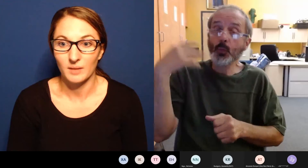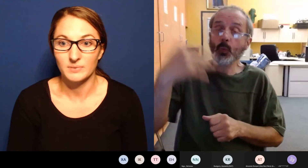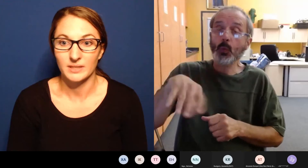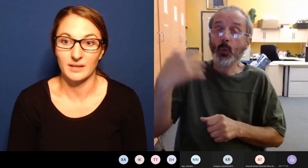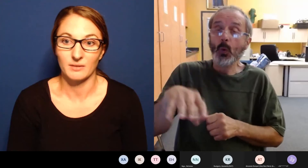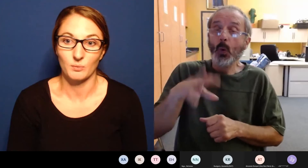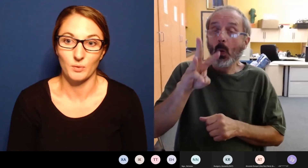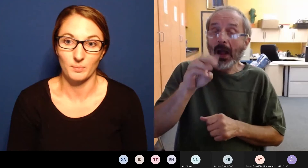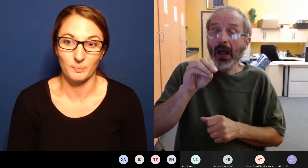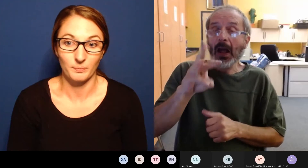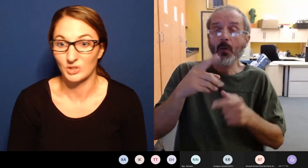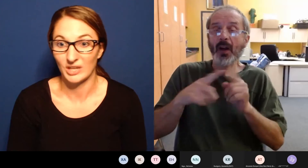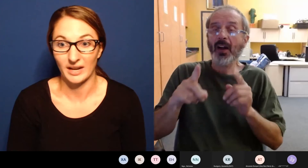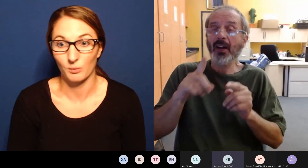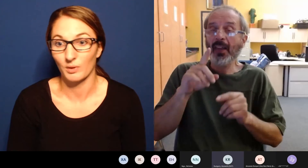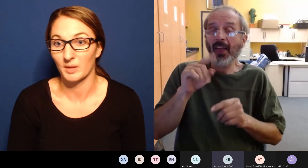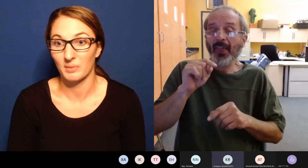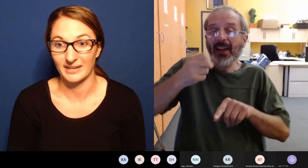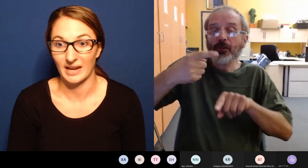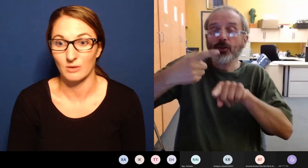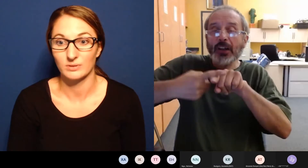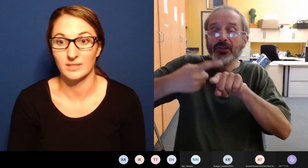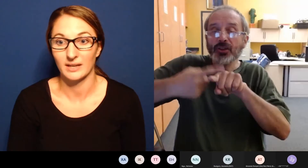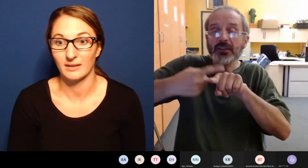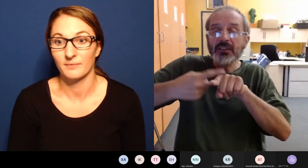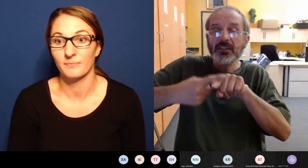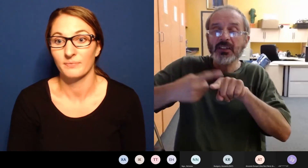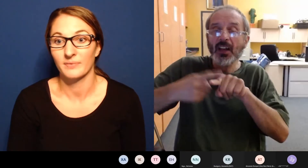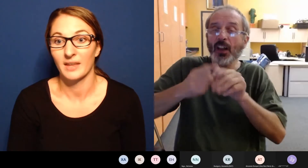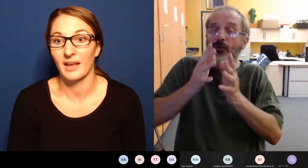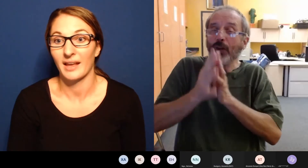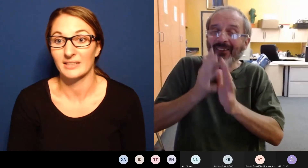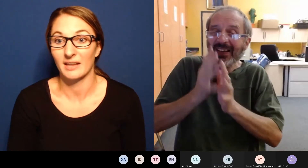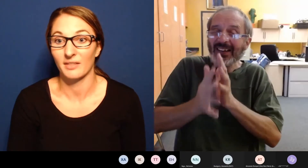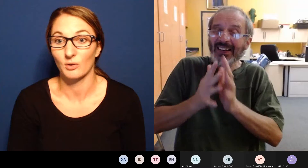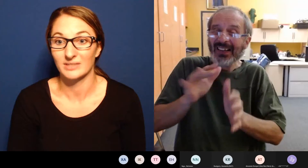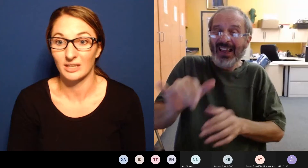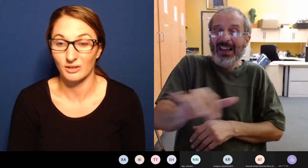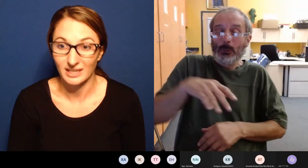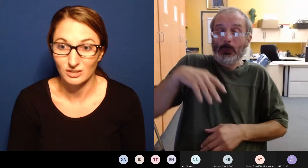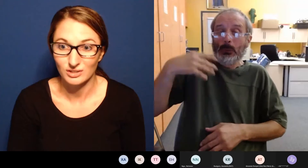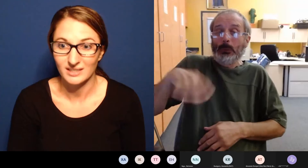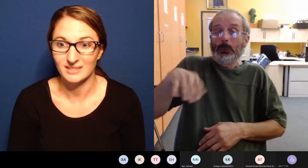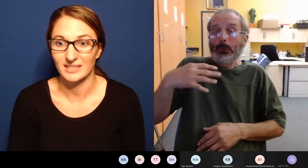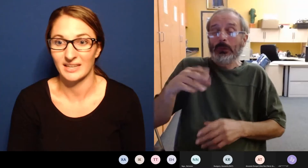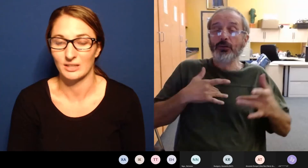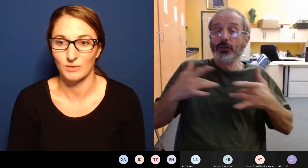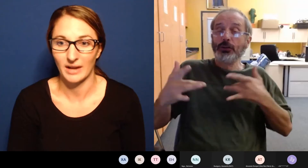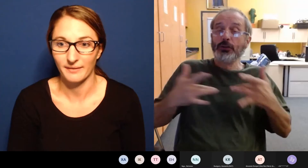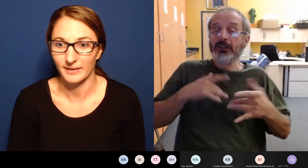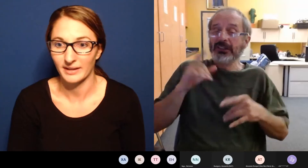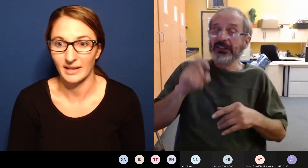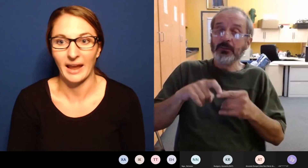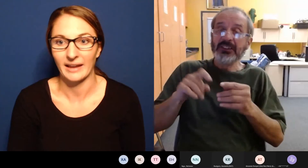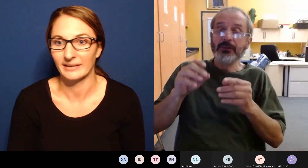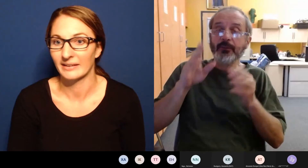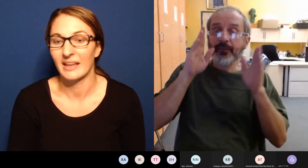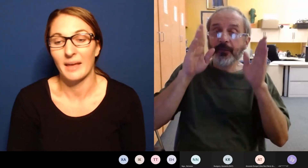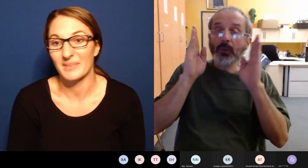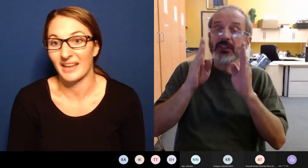were developed, and she had it really planned out. And those intersections and the